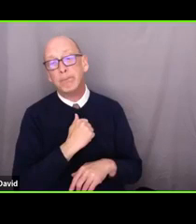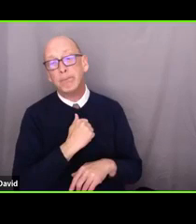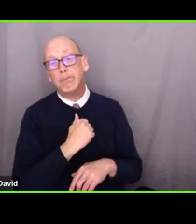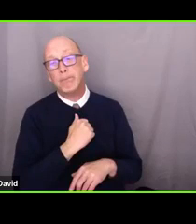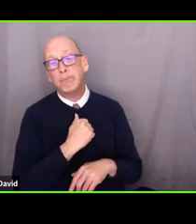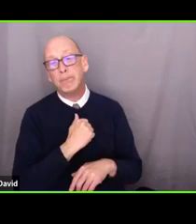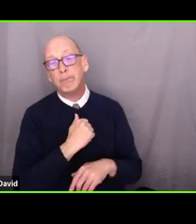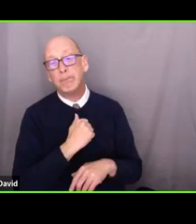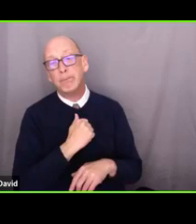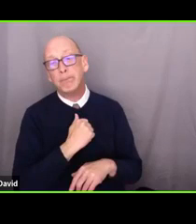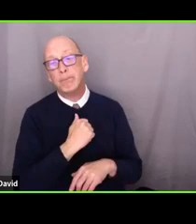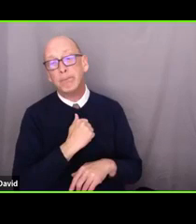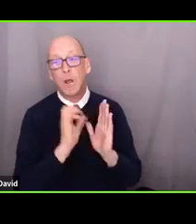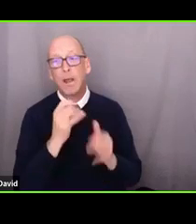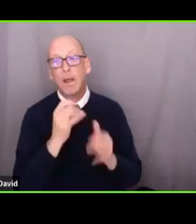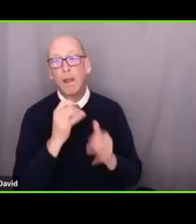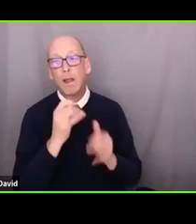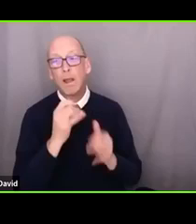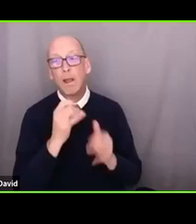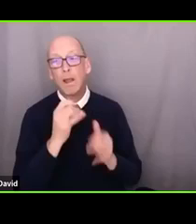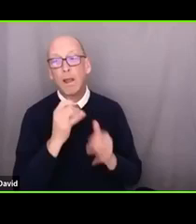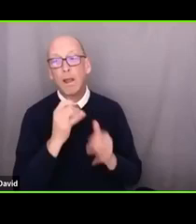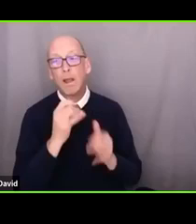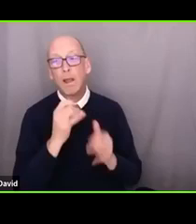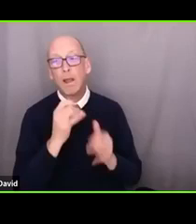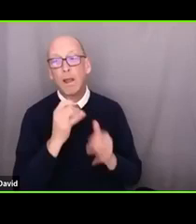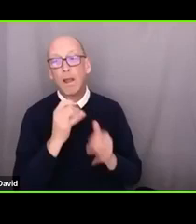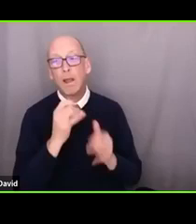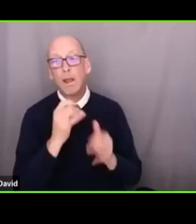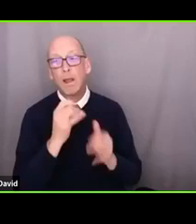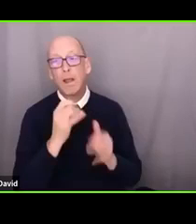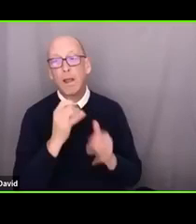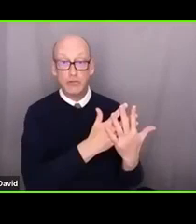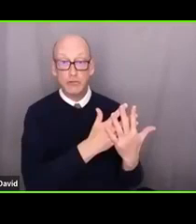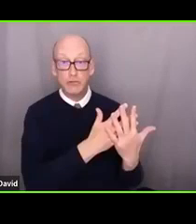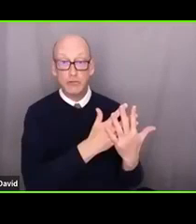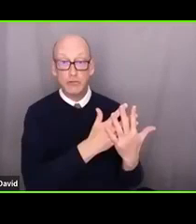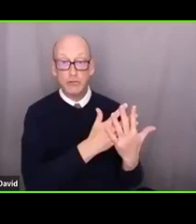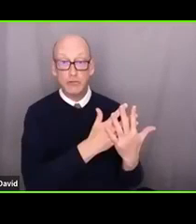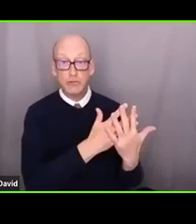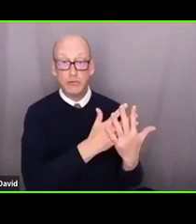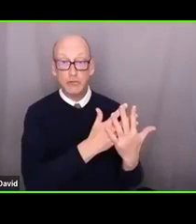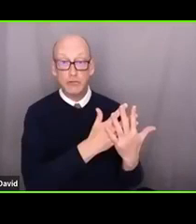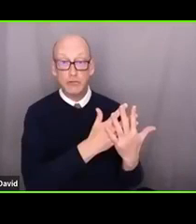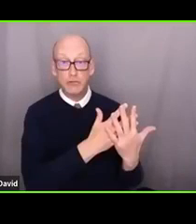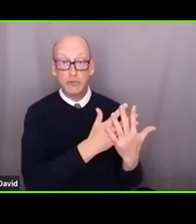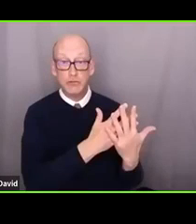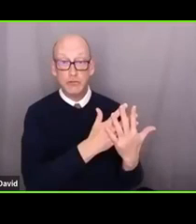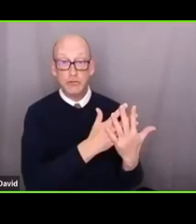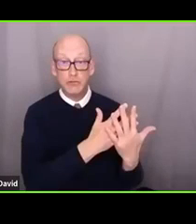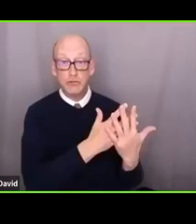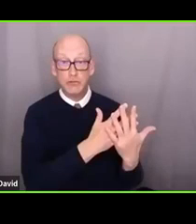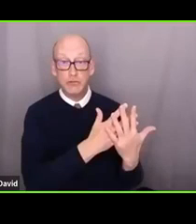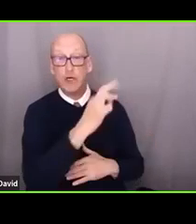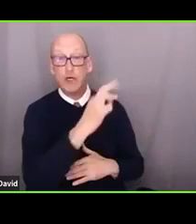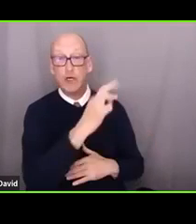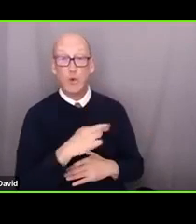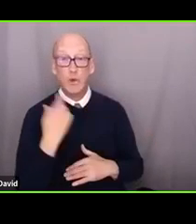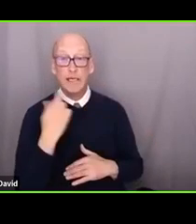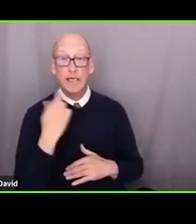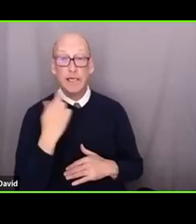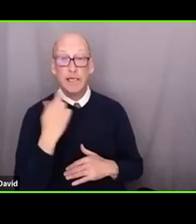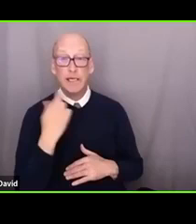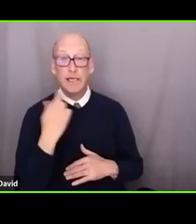Okay, last question. People who are incarcerated may very well be the highest risk for infection. How much testing is